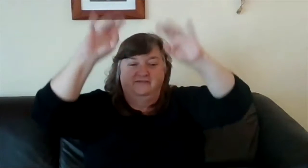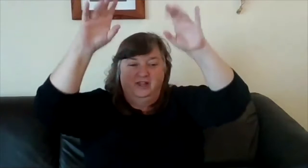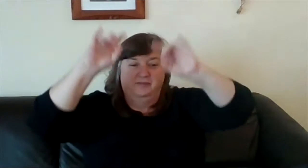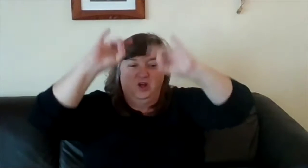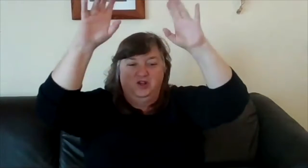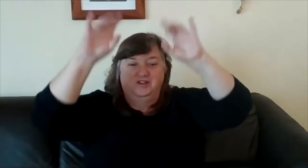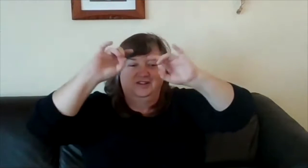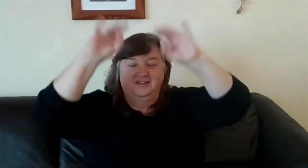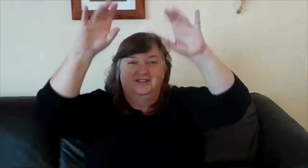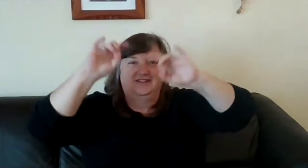Volleyball.